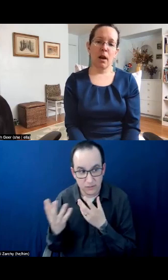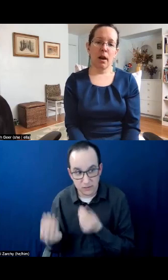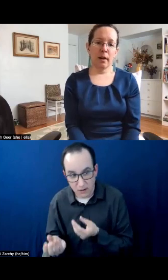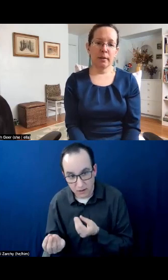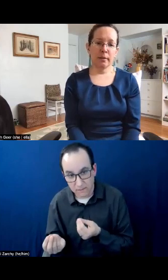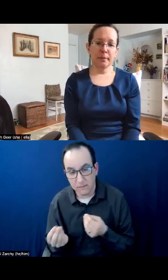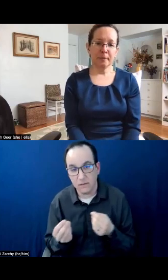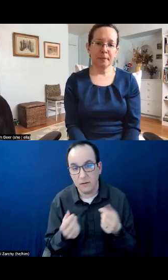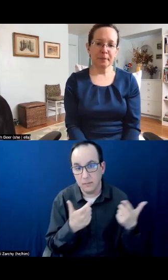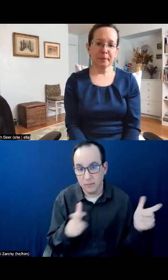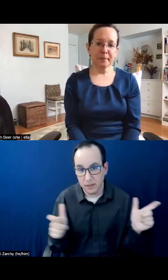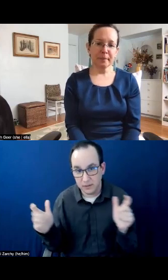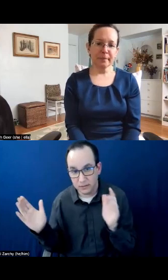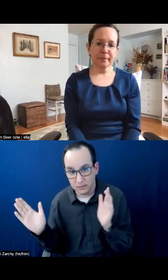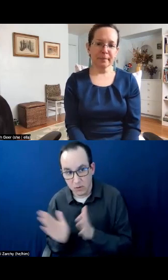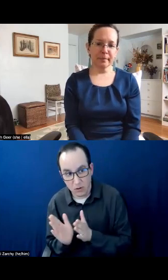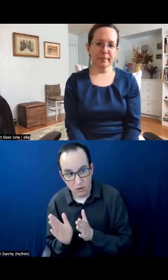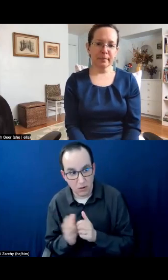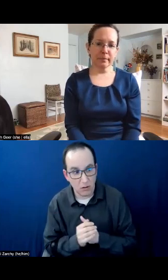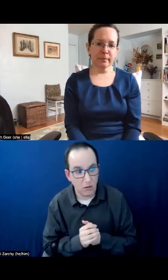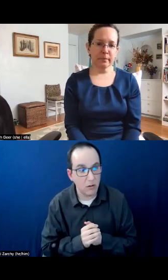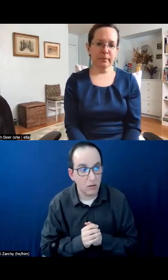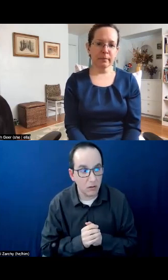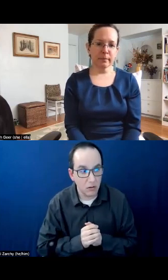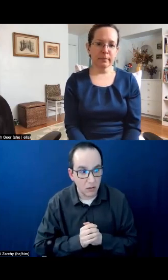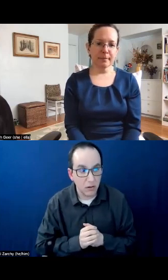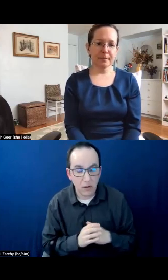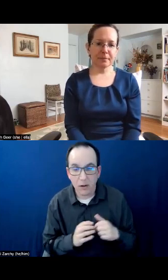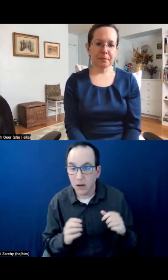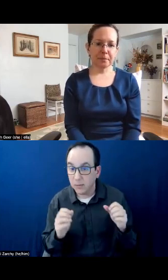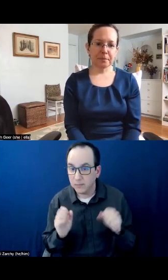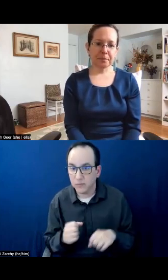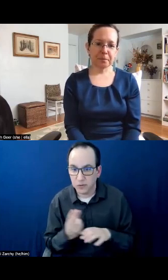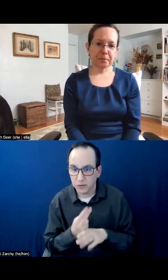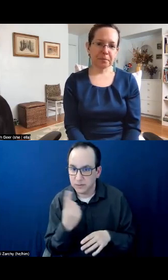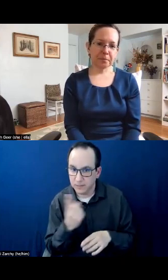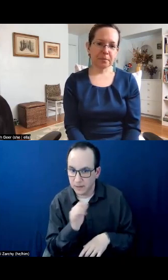or comparing hot, cold, hard, soft, big, small,